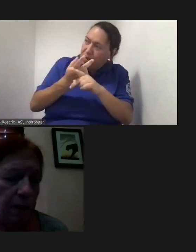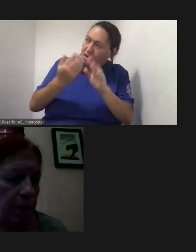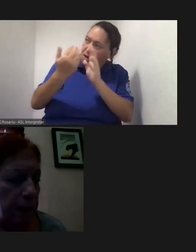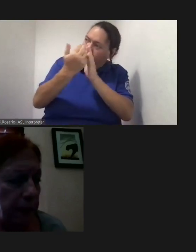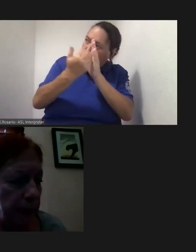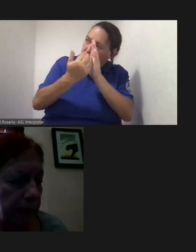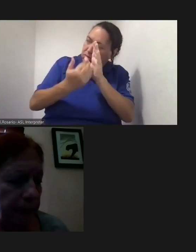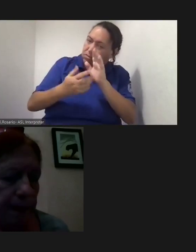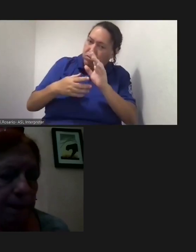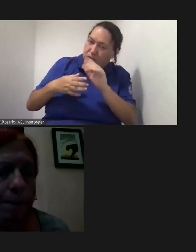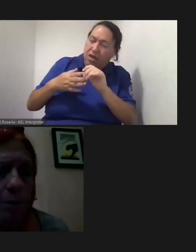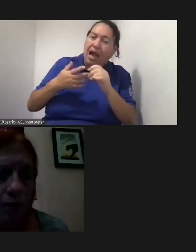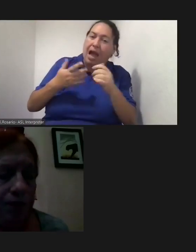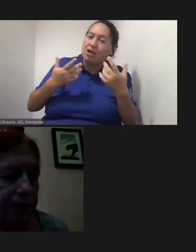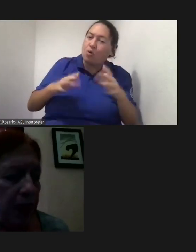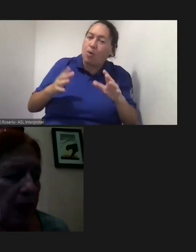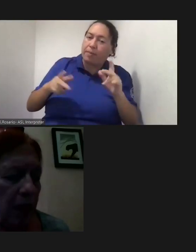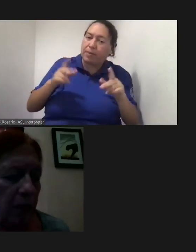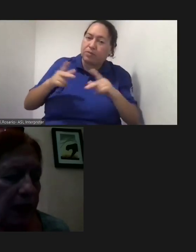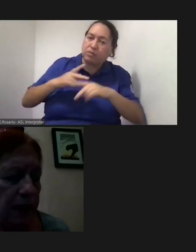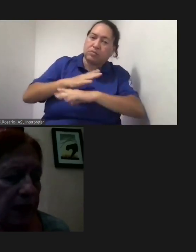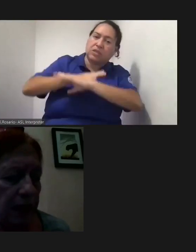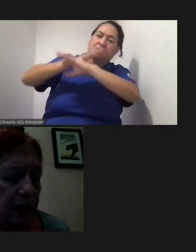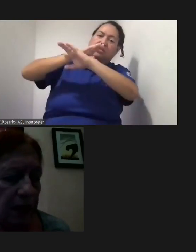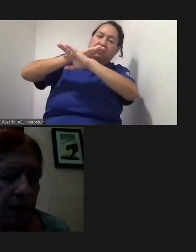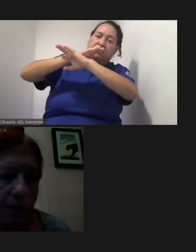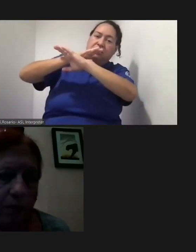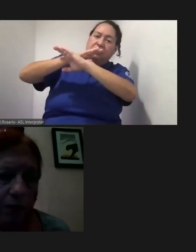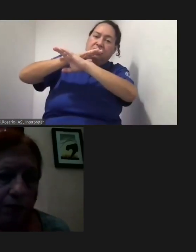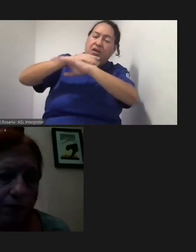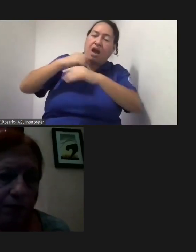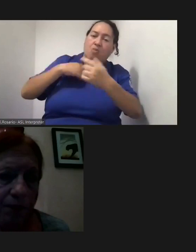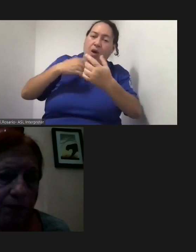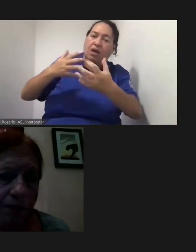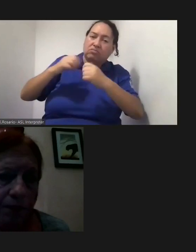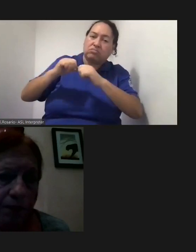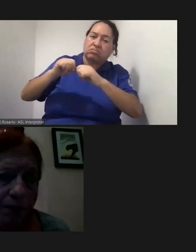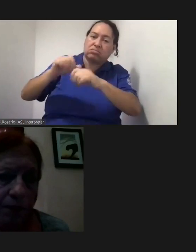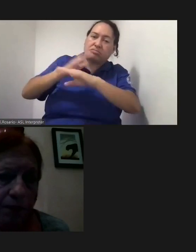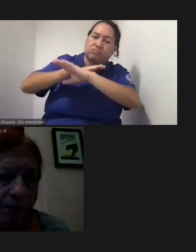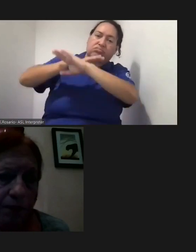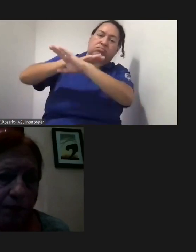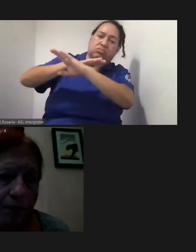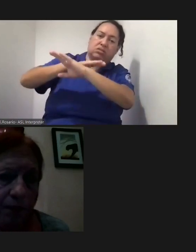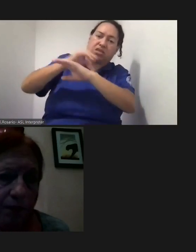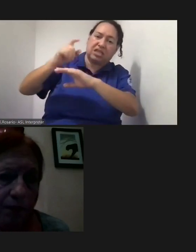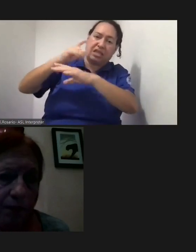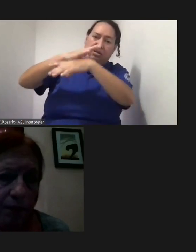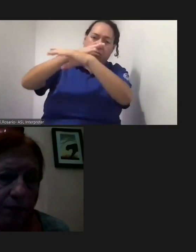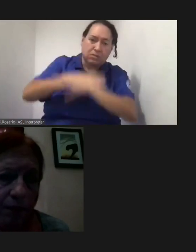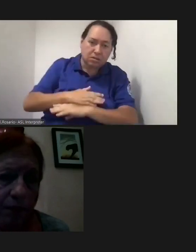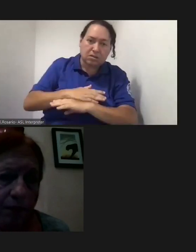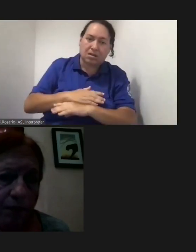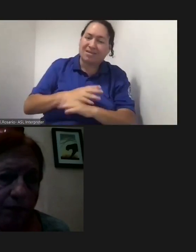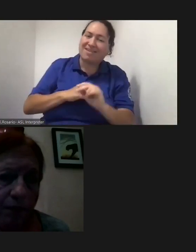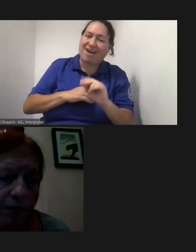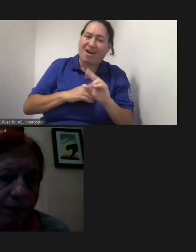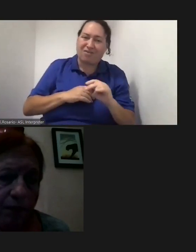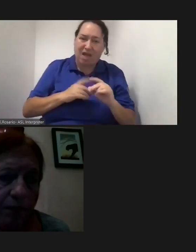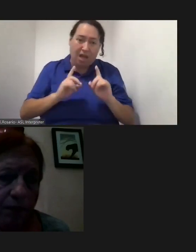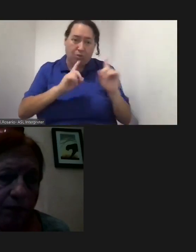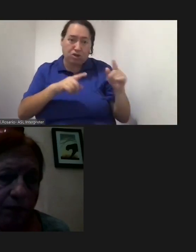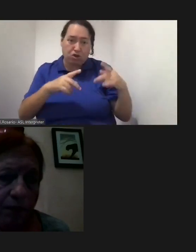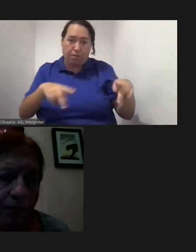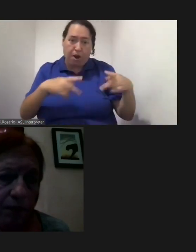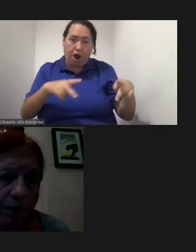not let their guards down. I was in situations and parties where people aren't wearing their mask, and they